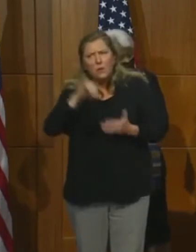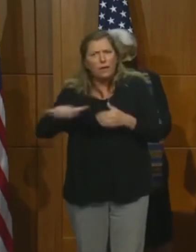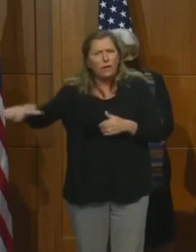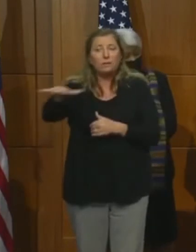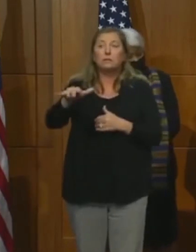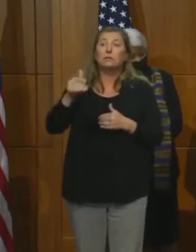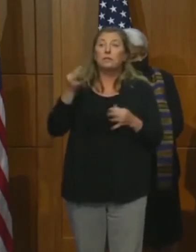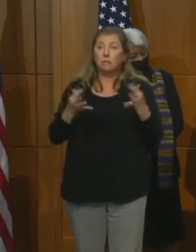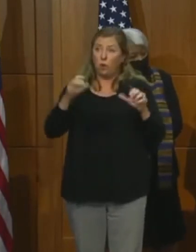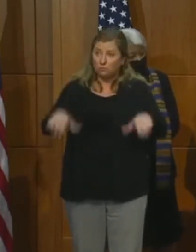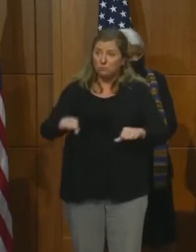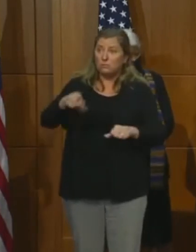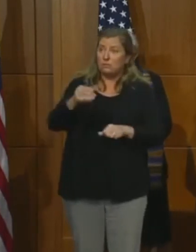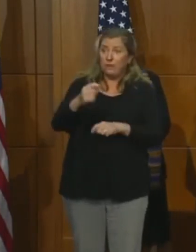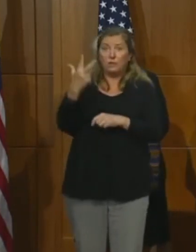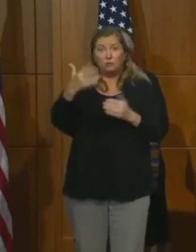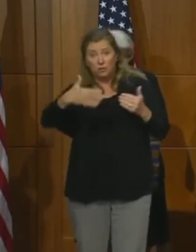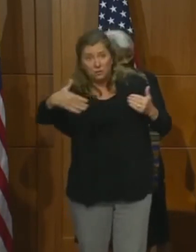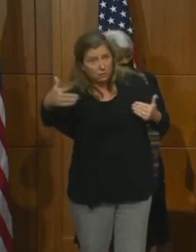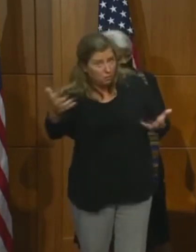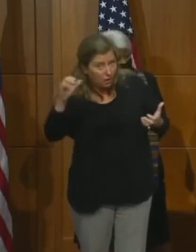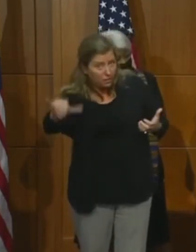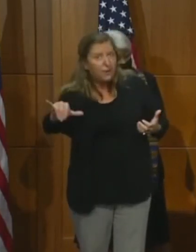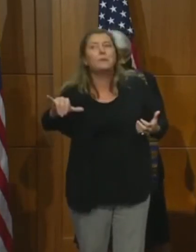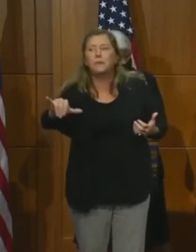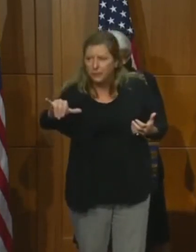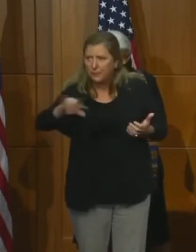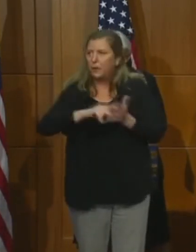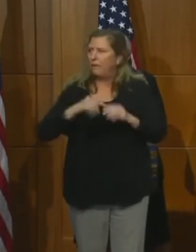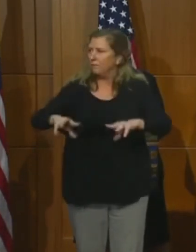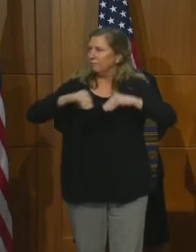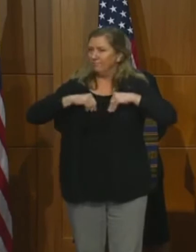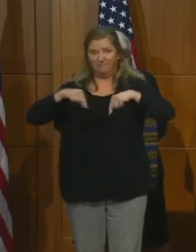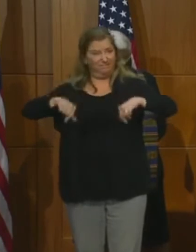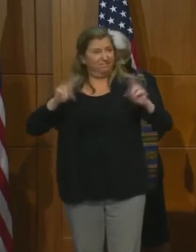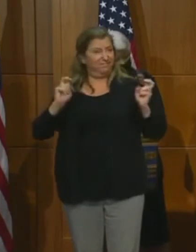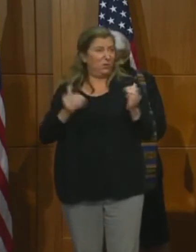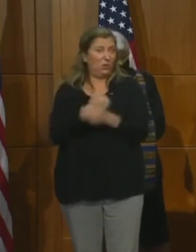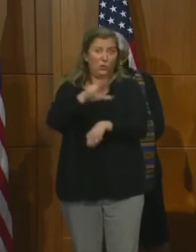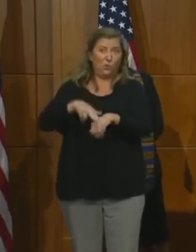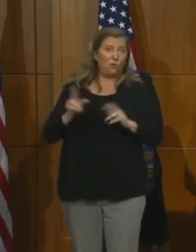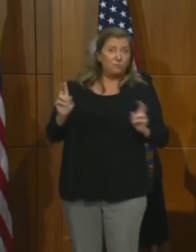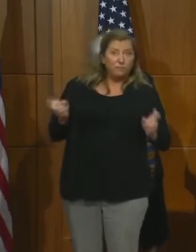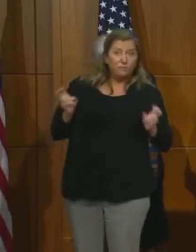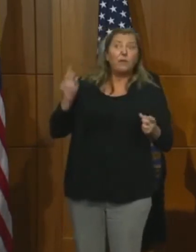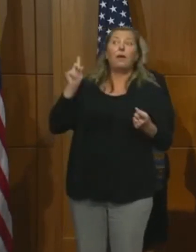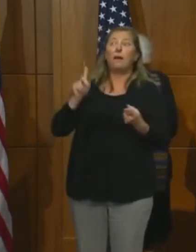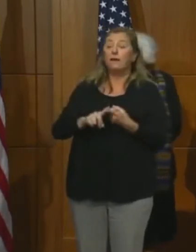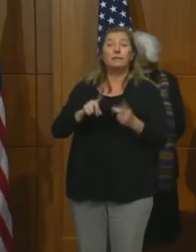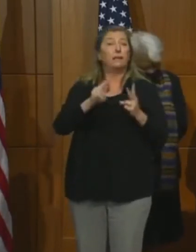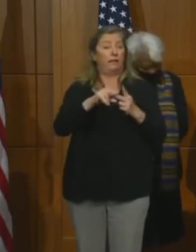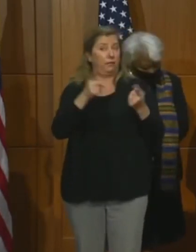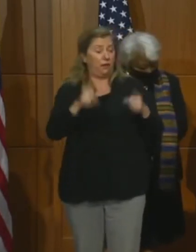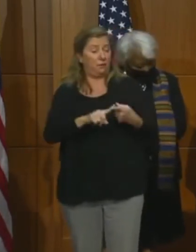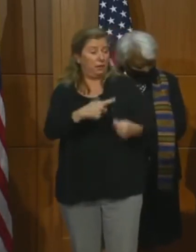into phase 3 and beyond, we've got to accept that this is going to be the new normal until we either have a